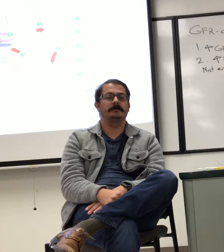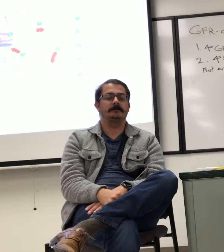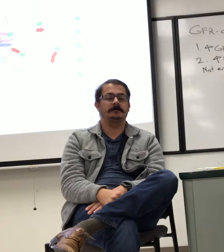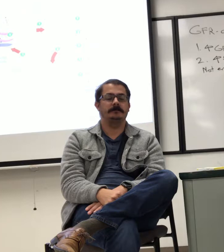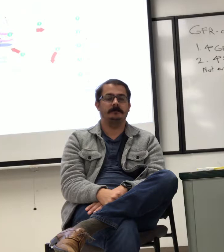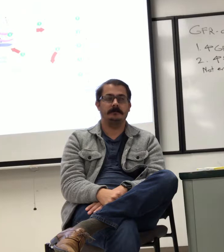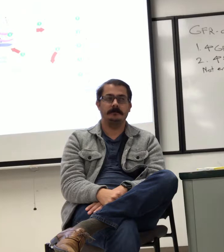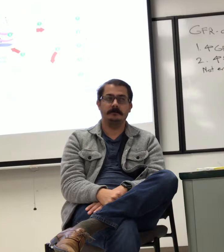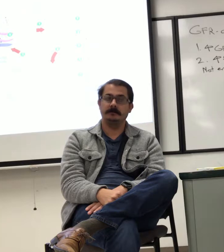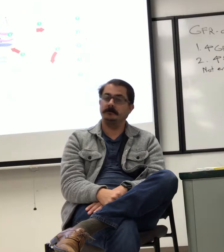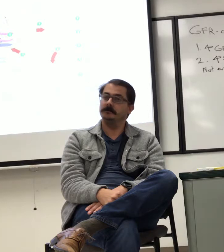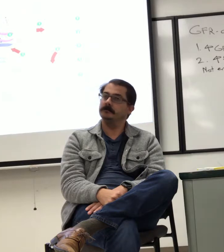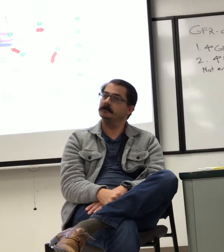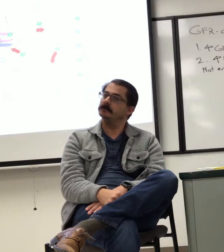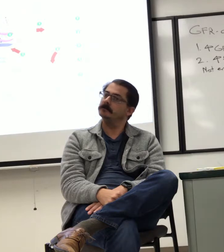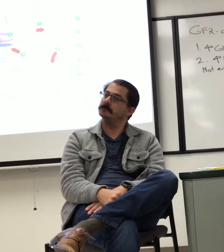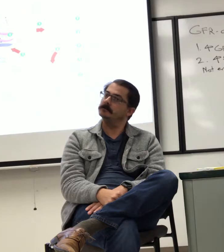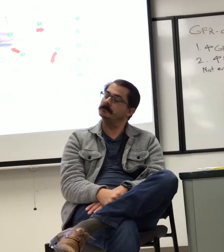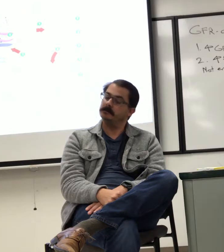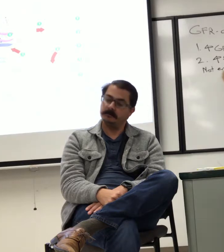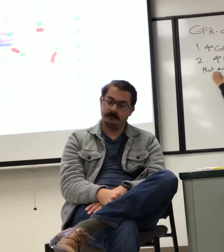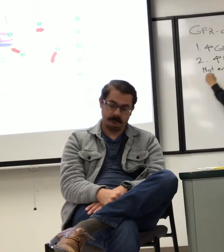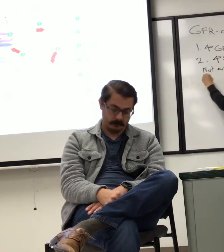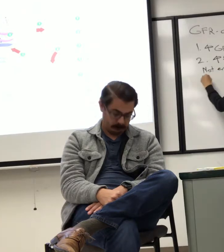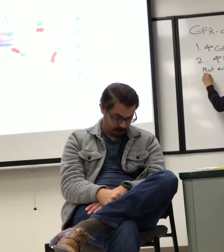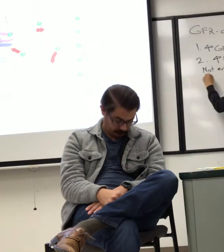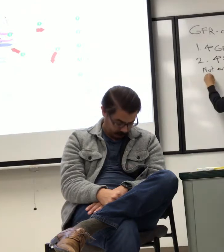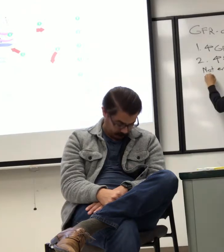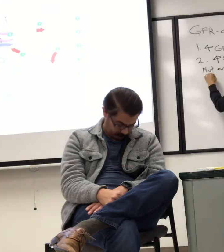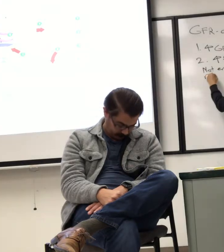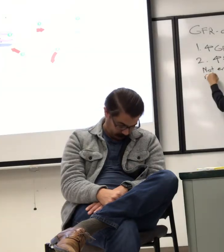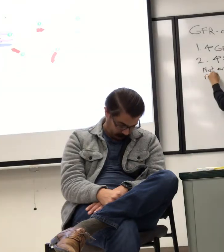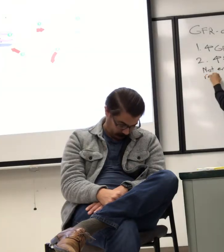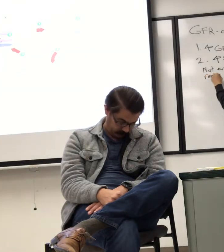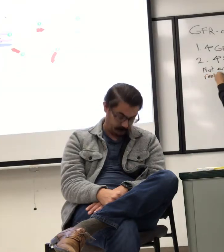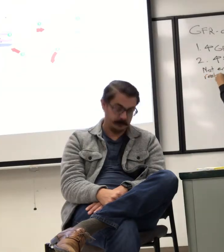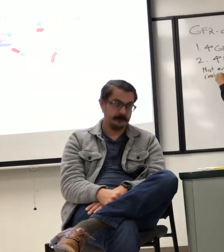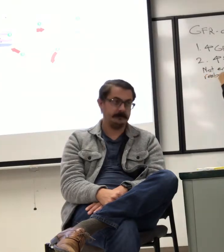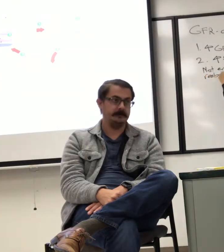Not enough time to reabsorb sodium.